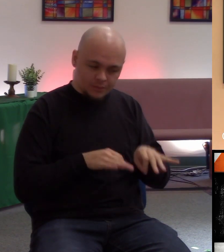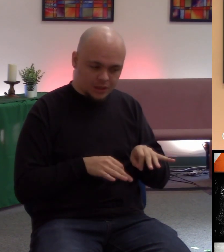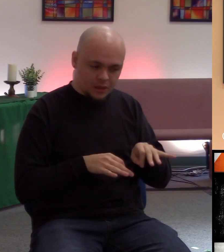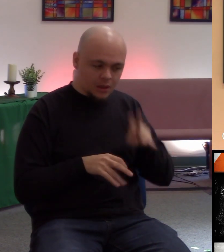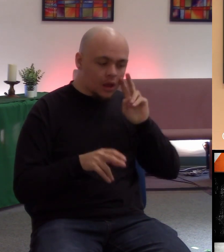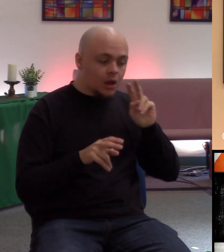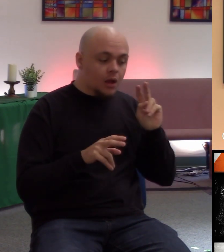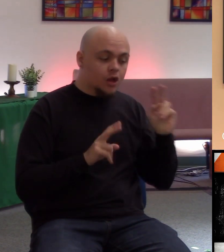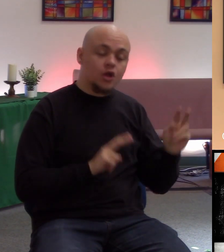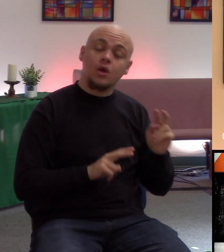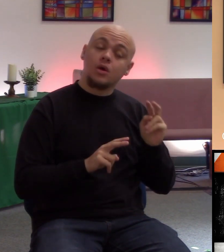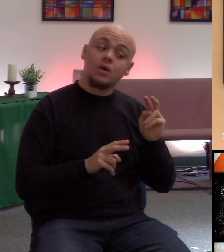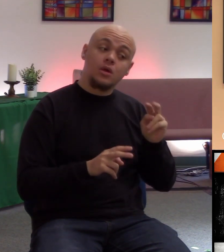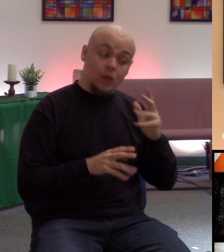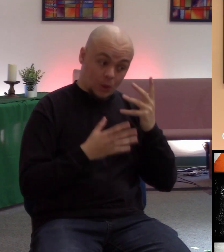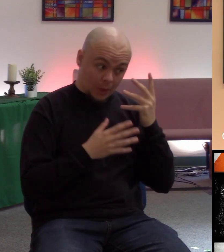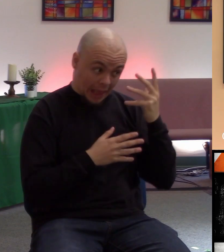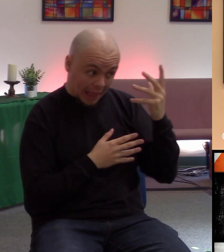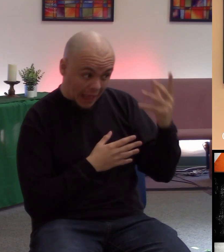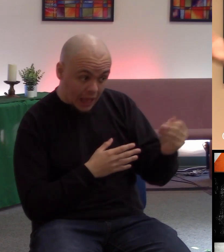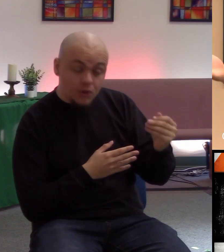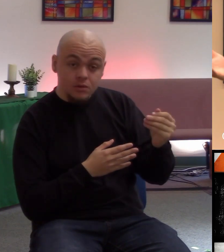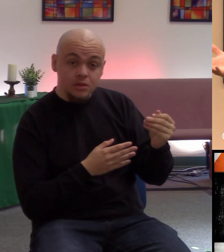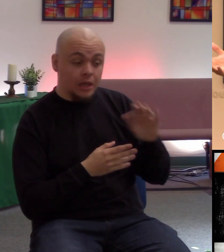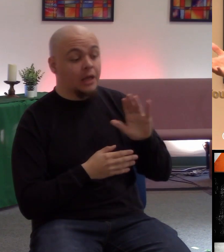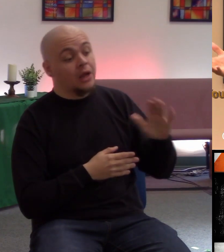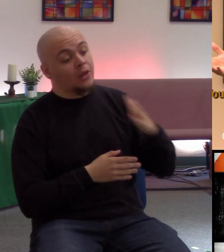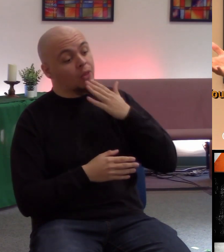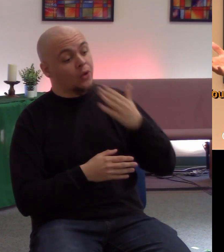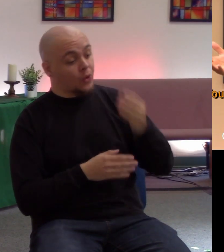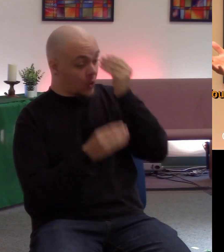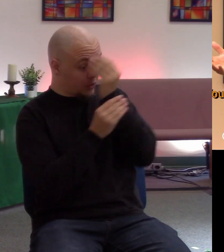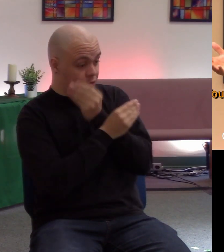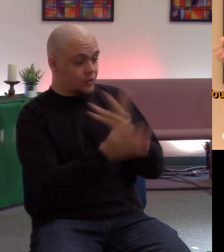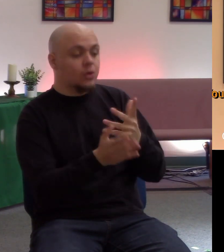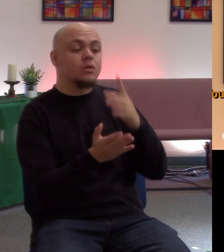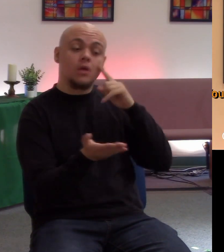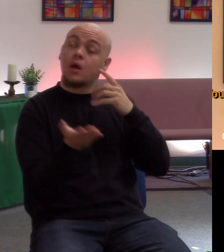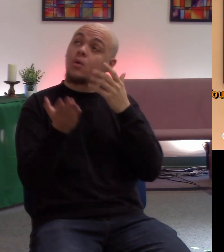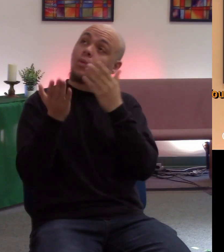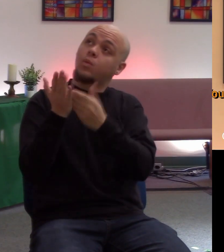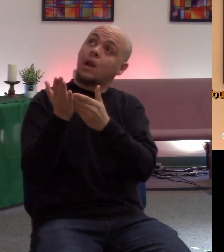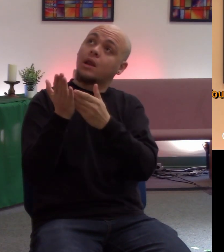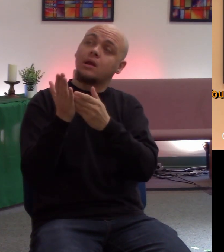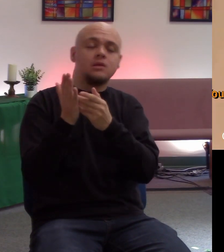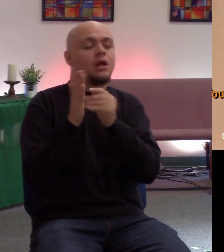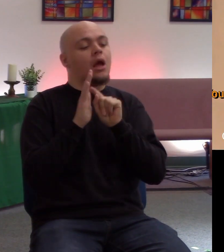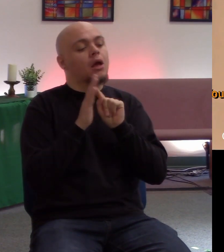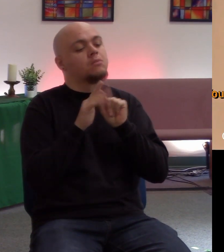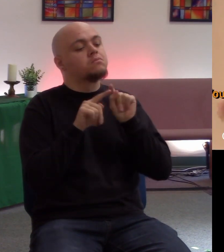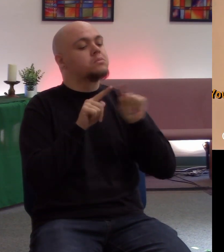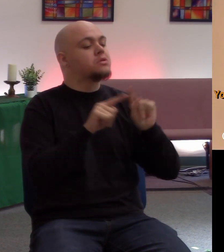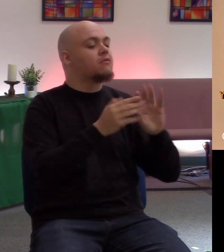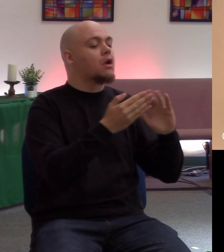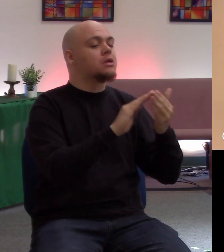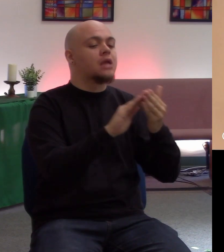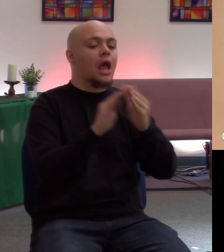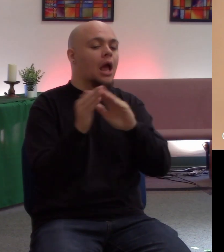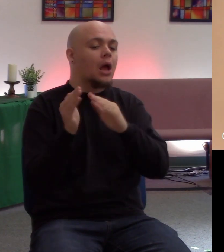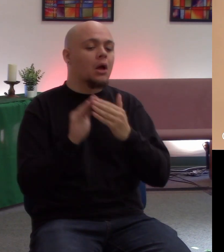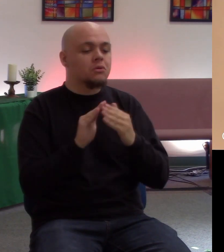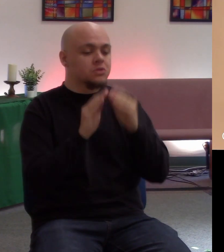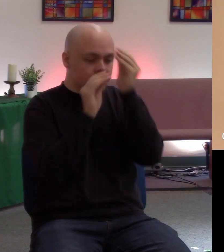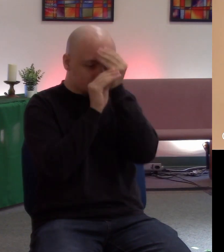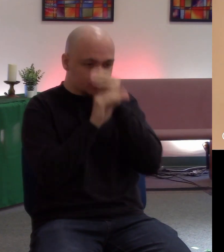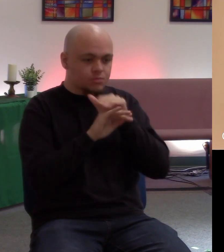and look at the sky. He told you to get out there and start spreading the news, to be his witness to Judea and